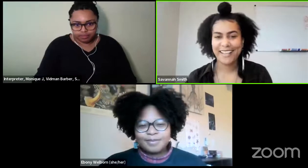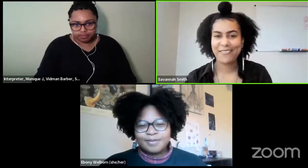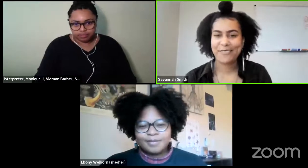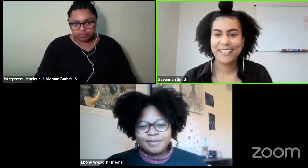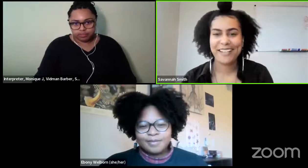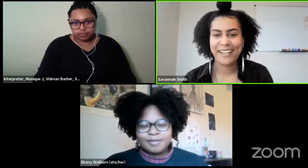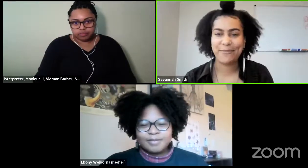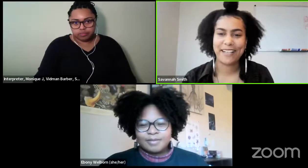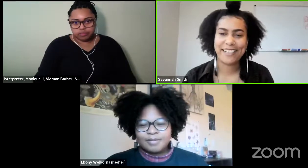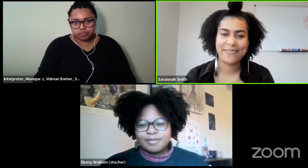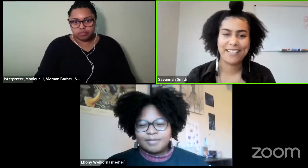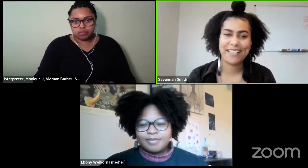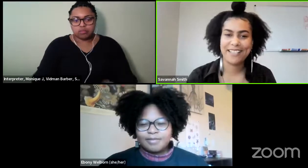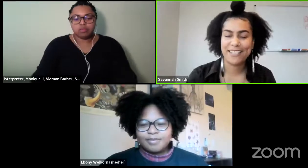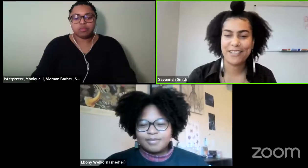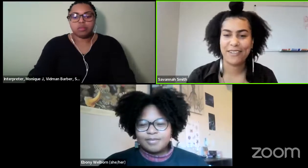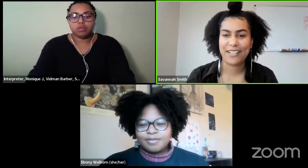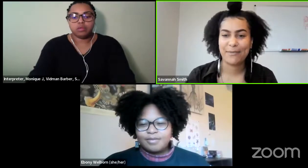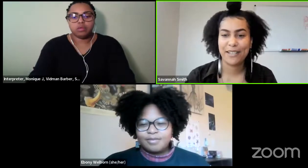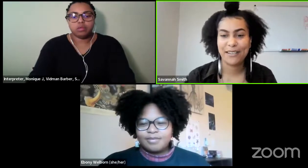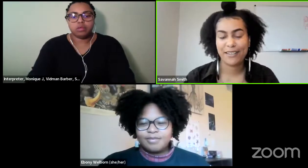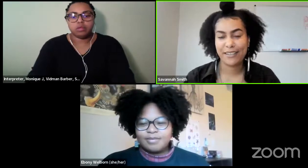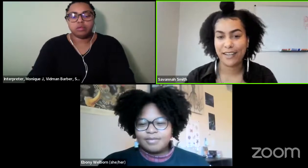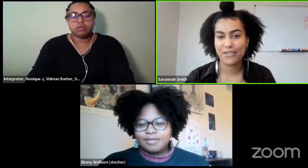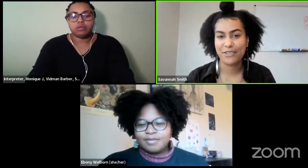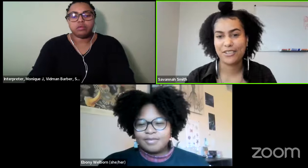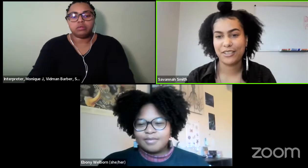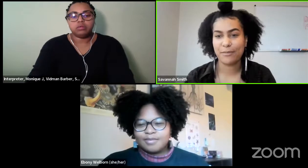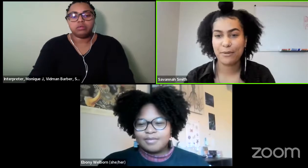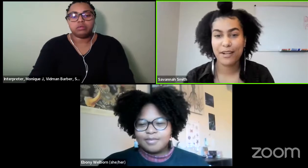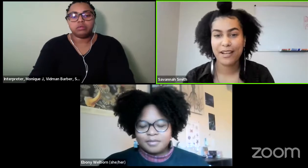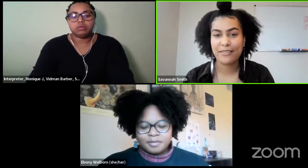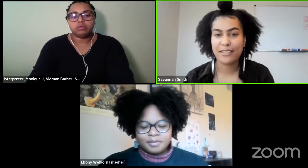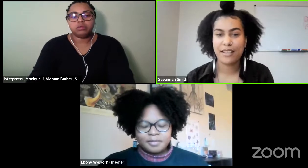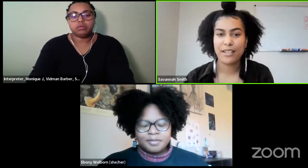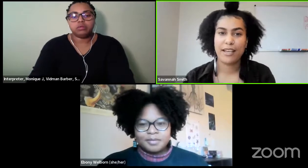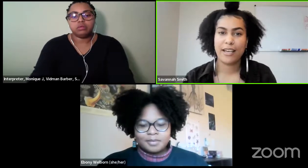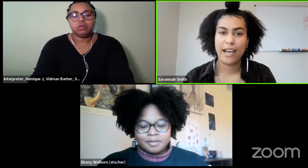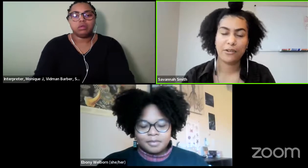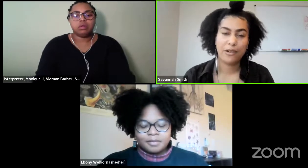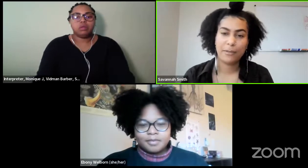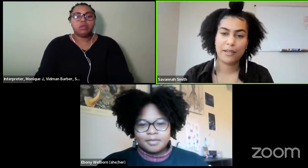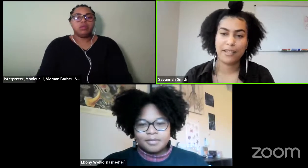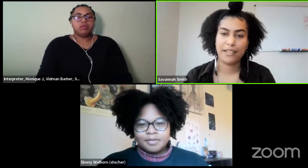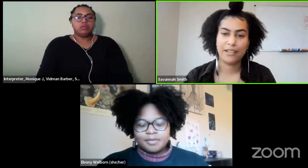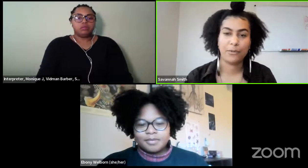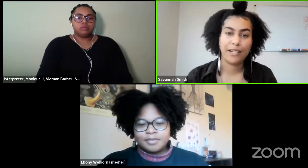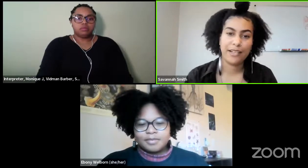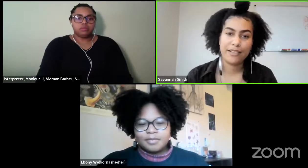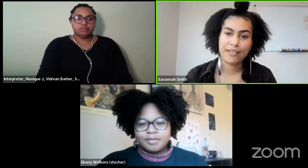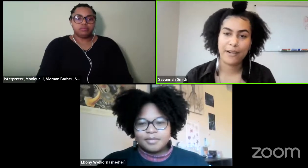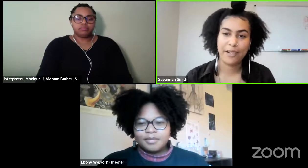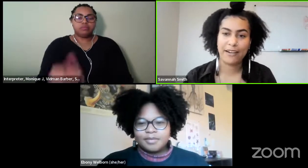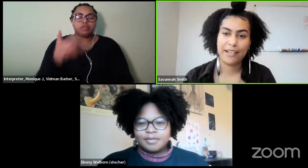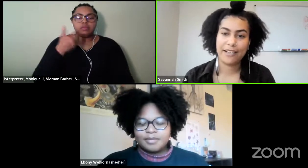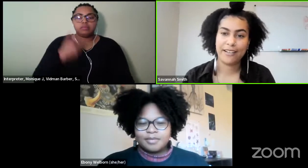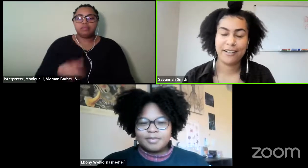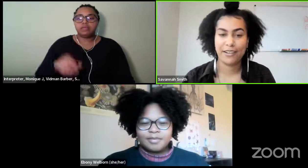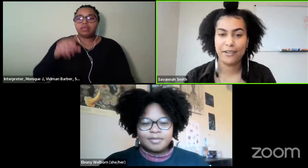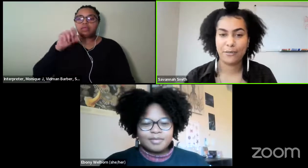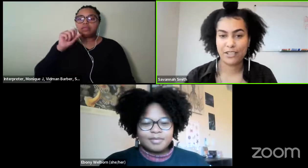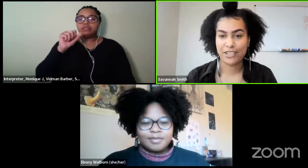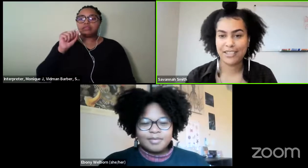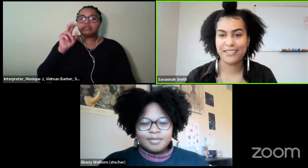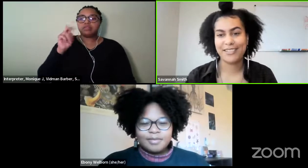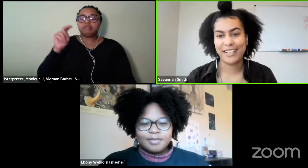Hi again, everyone. My name is Savannah Smith. I also use she, her pronouns. I grew up in the Rand Skyway